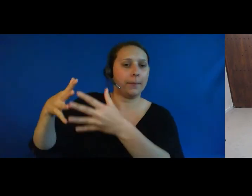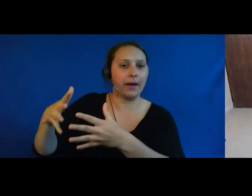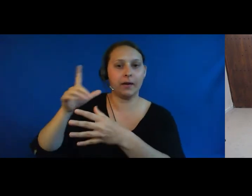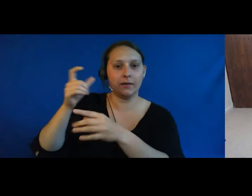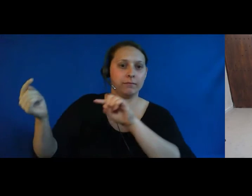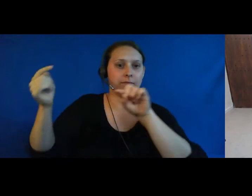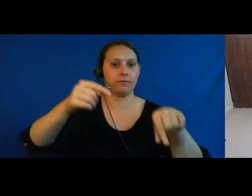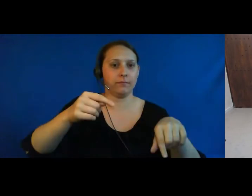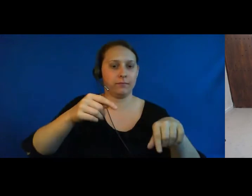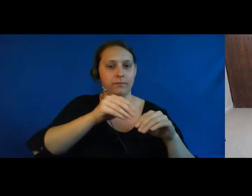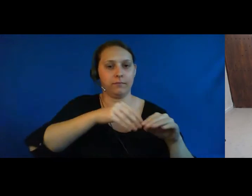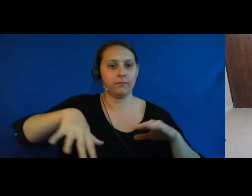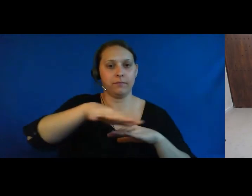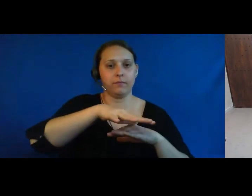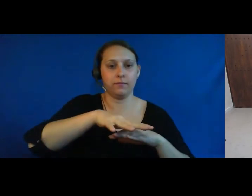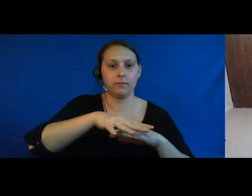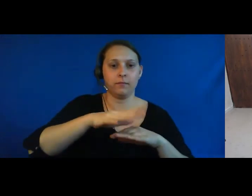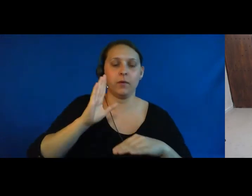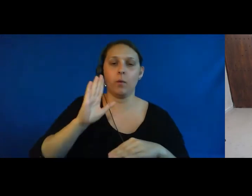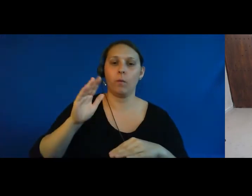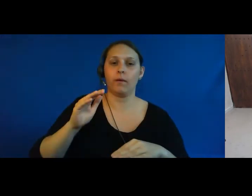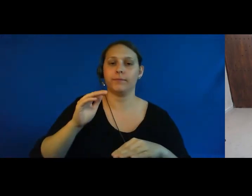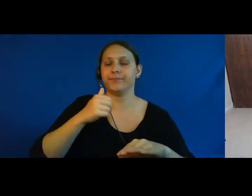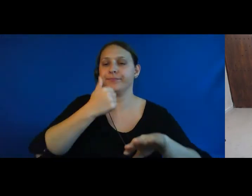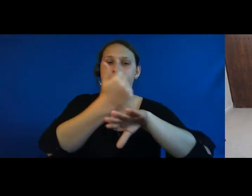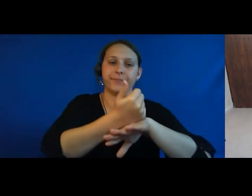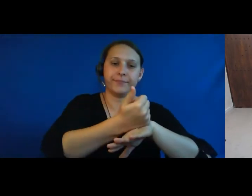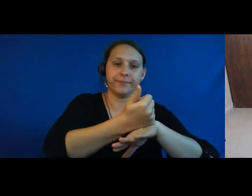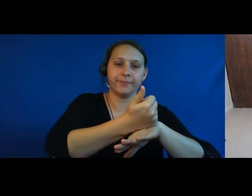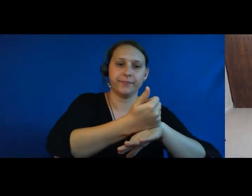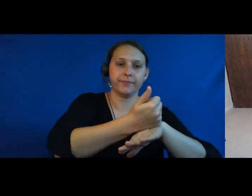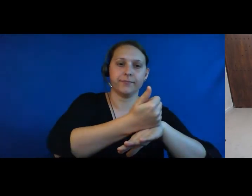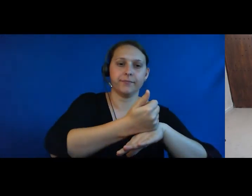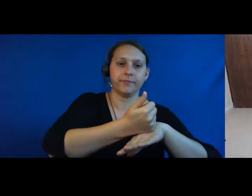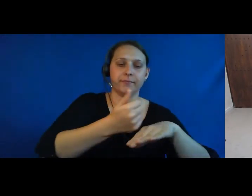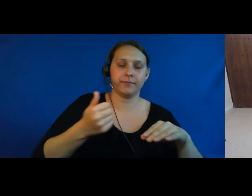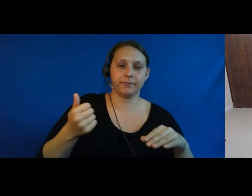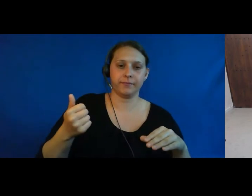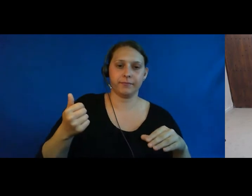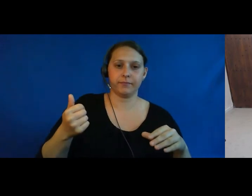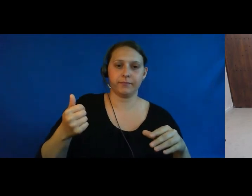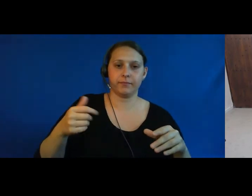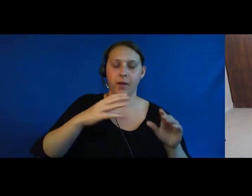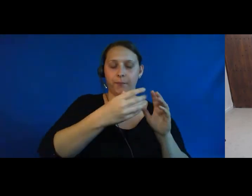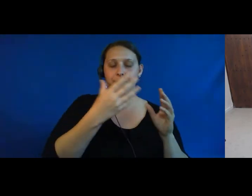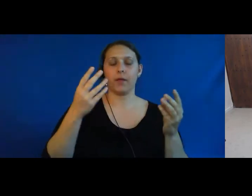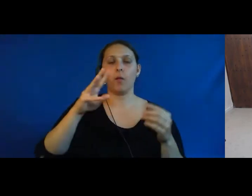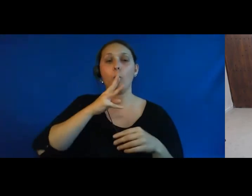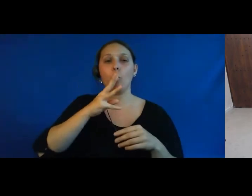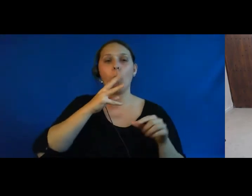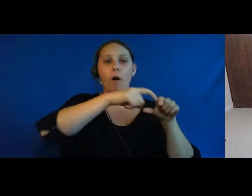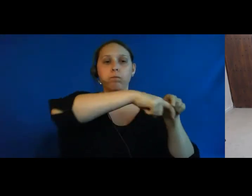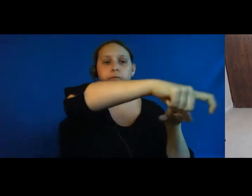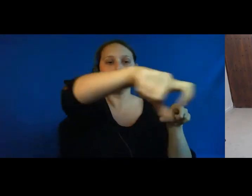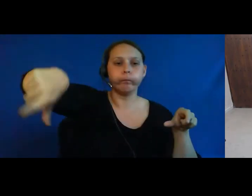going to be building floating rafts and floating them out on the moat with a sand